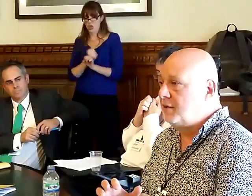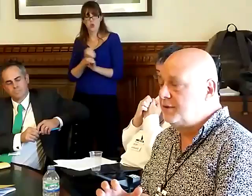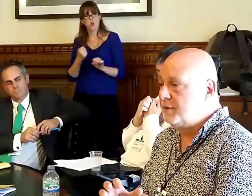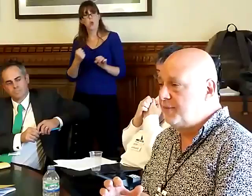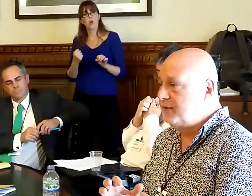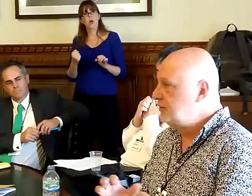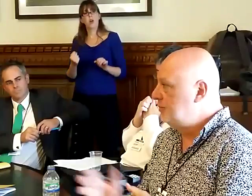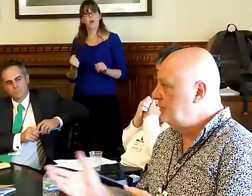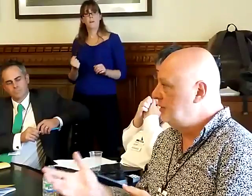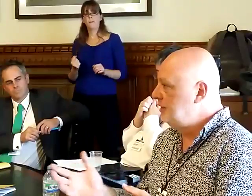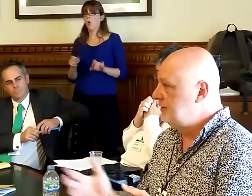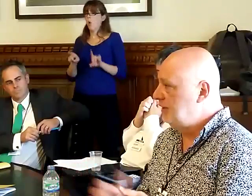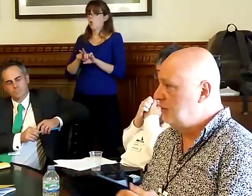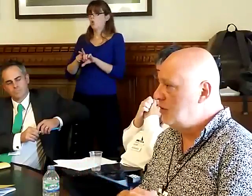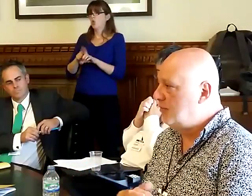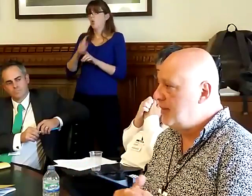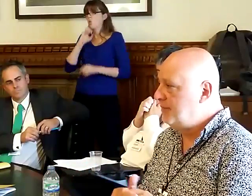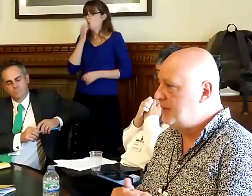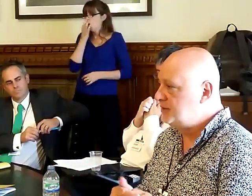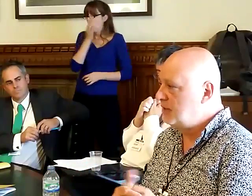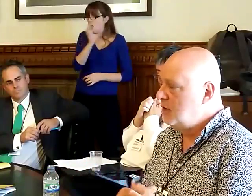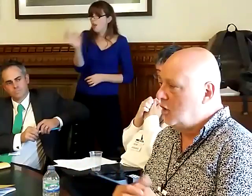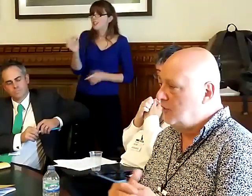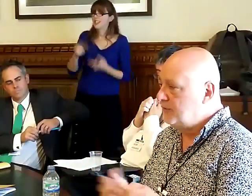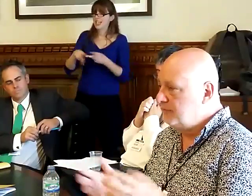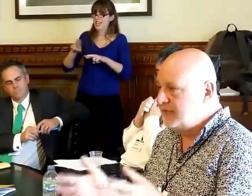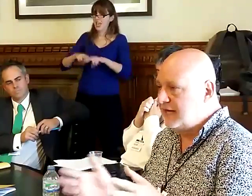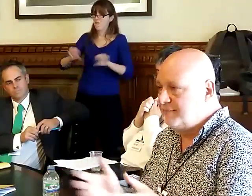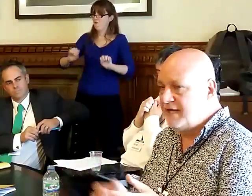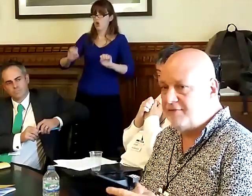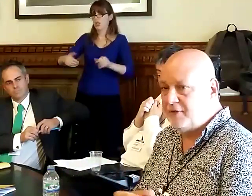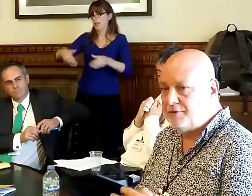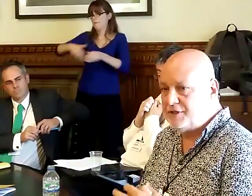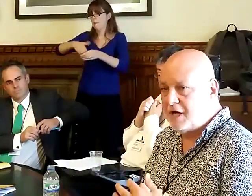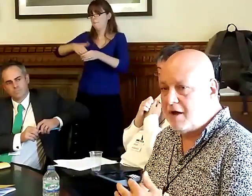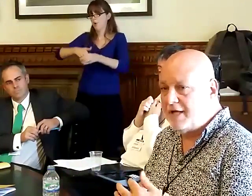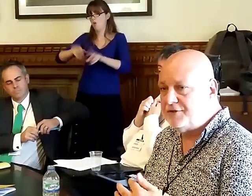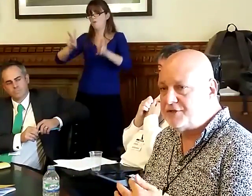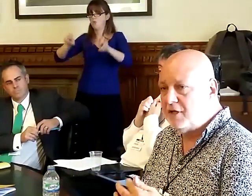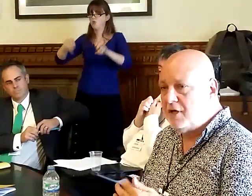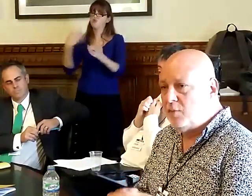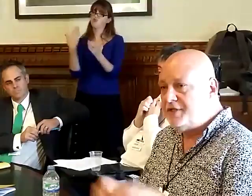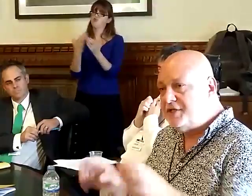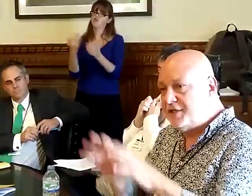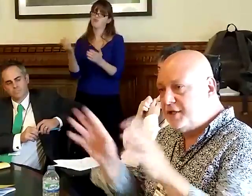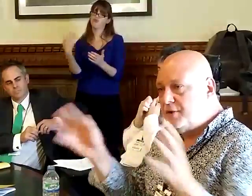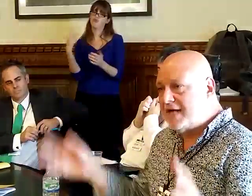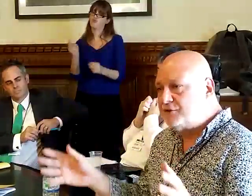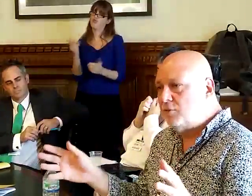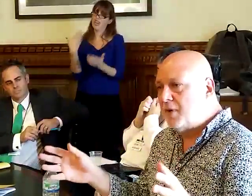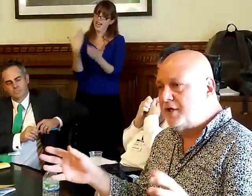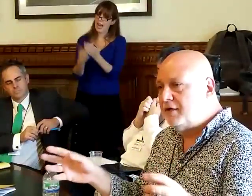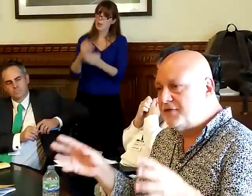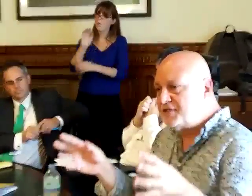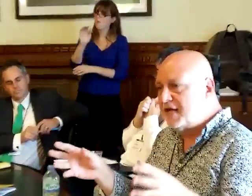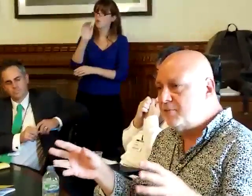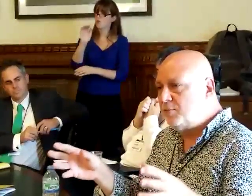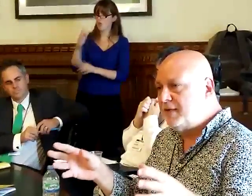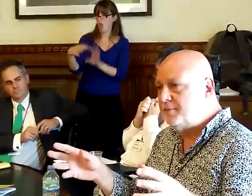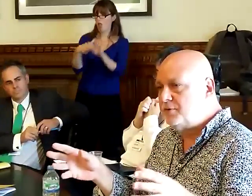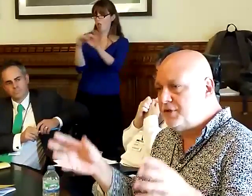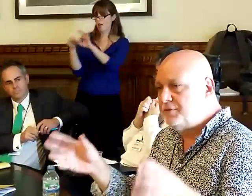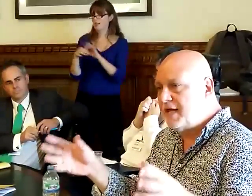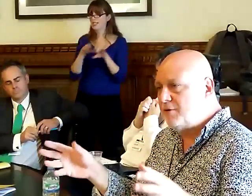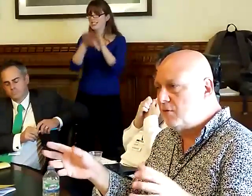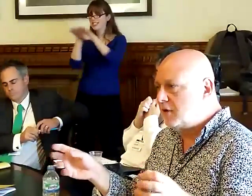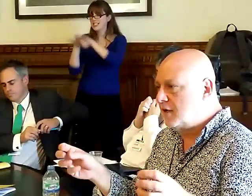other thing I would appeal to people is, if you're not members of the Reclaiming Our Futures Alliance, which is the new national body of